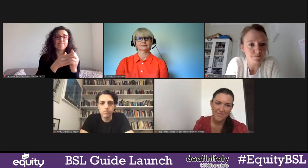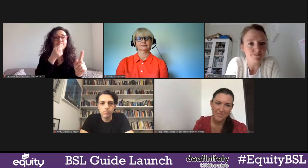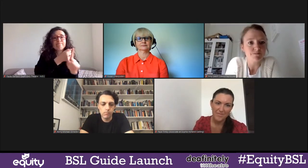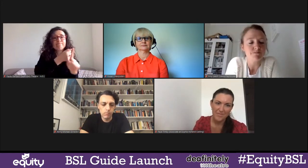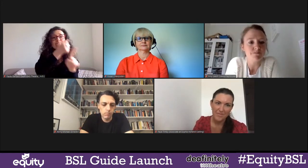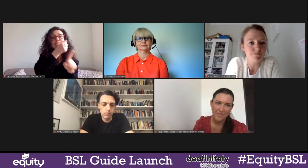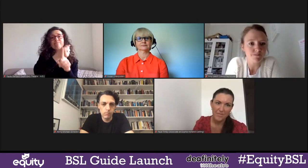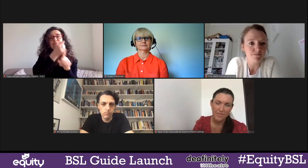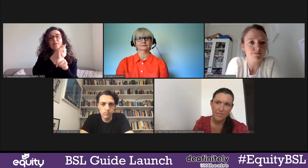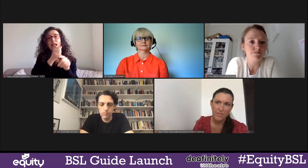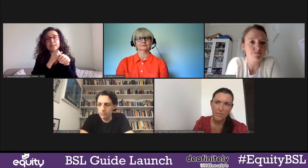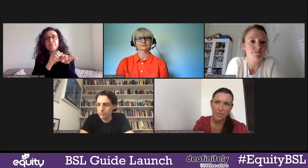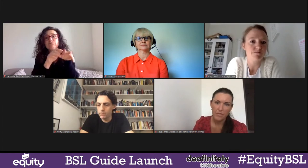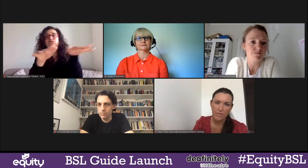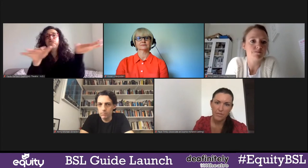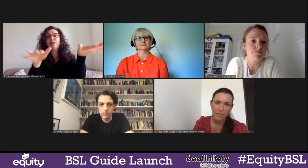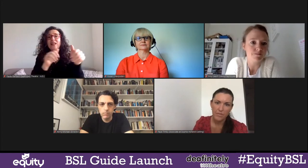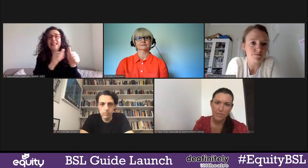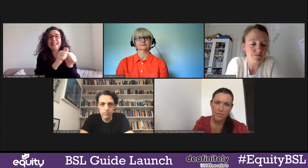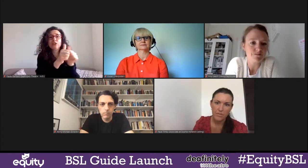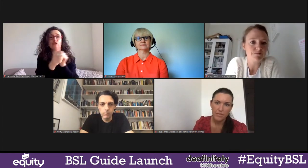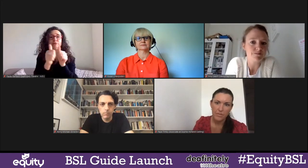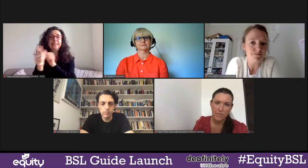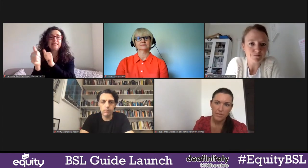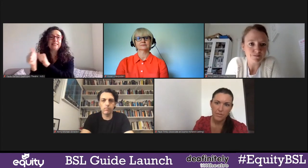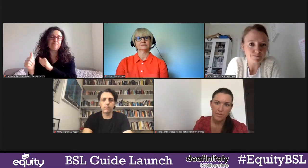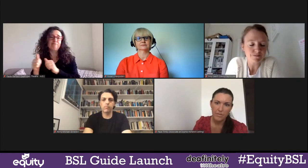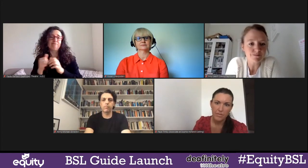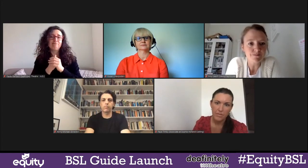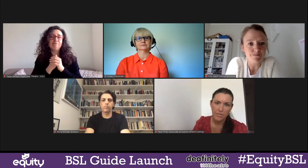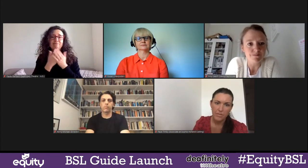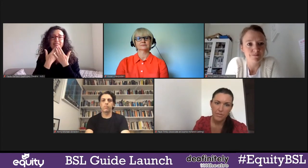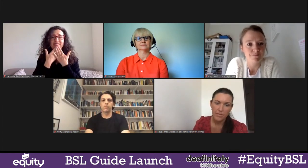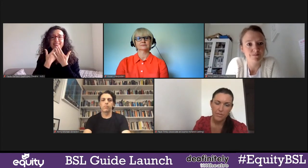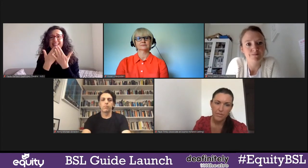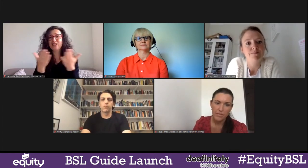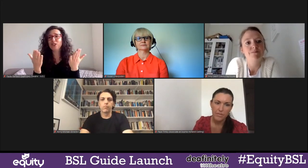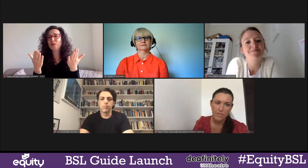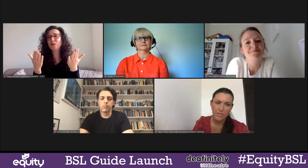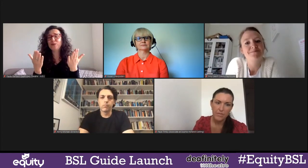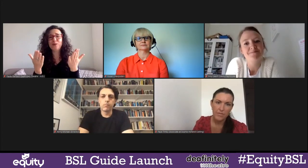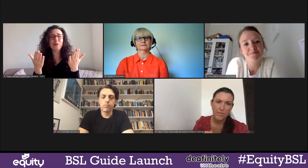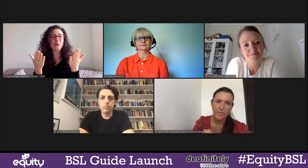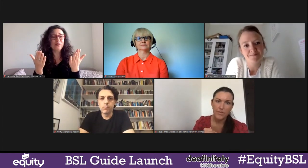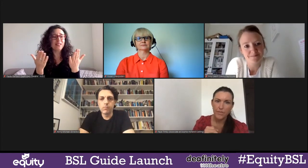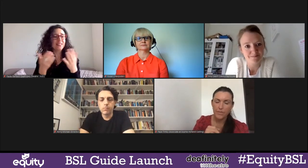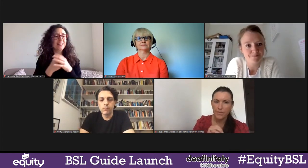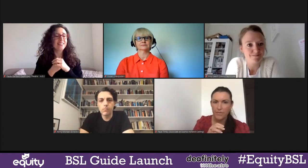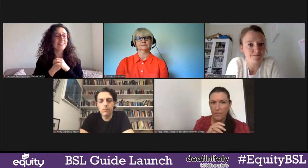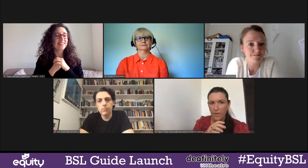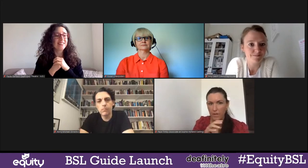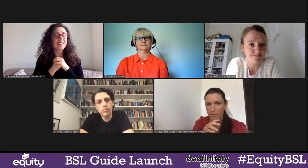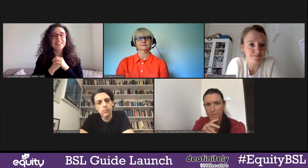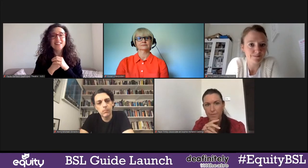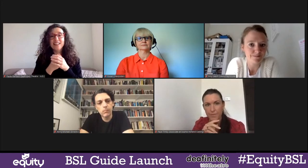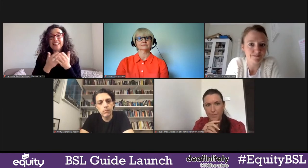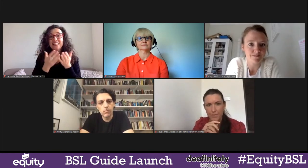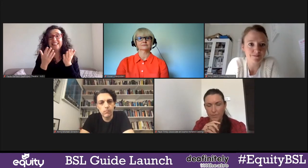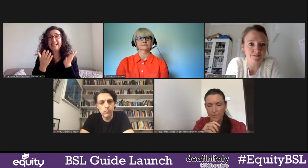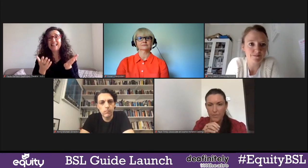because of we have advocates like you, these industry workers, to spread that change into the industry. And thank